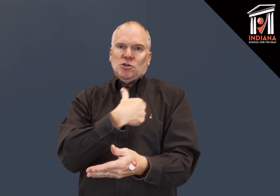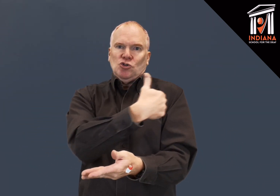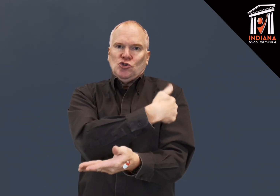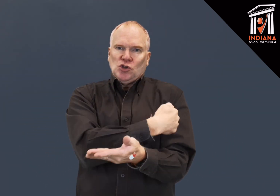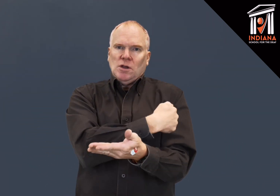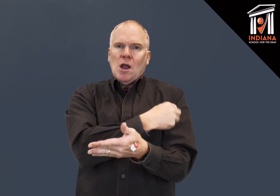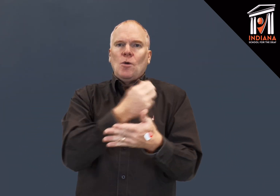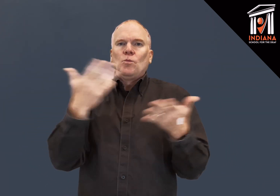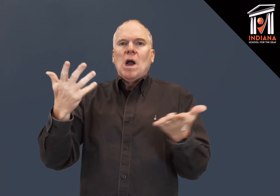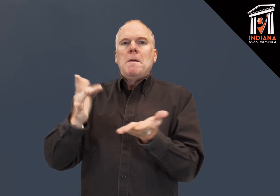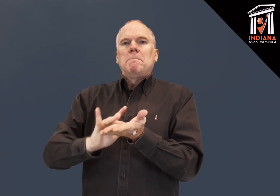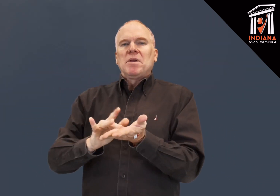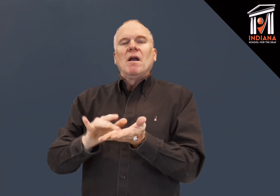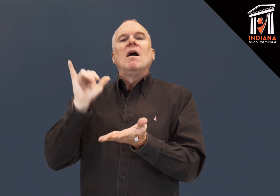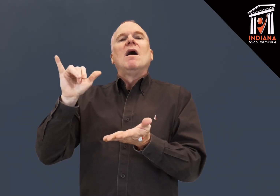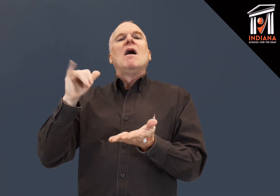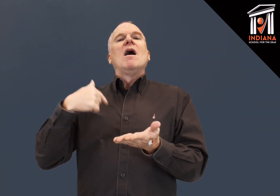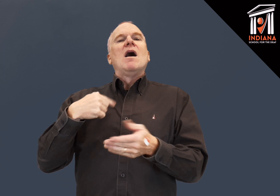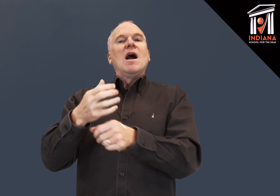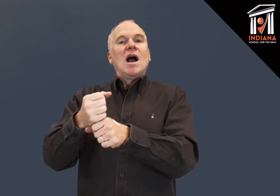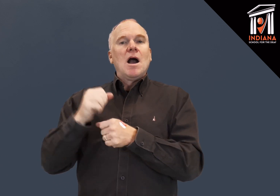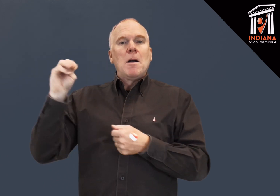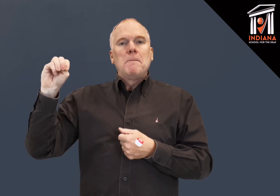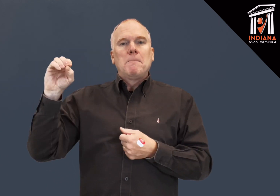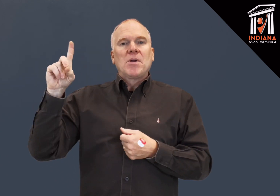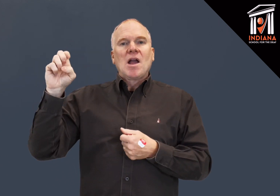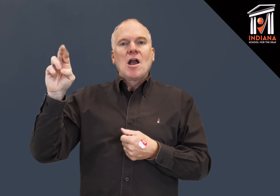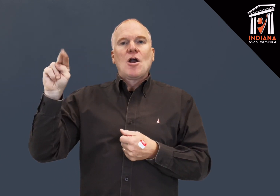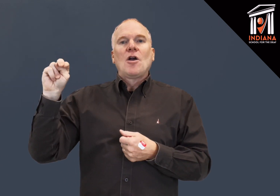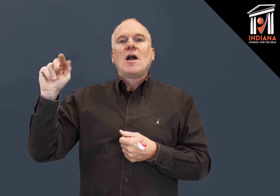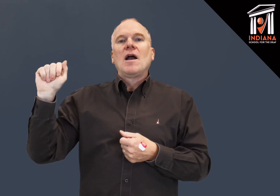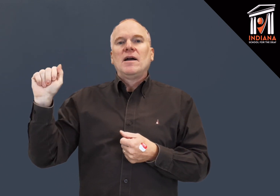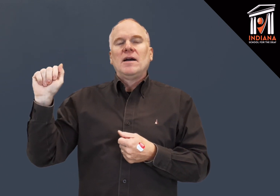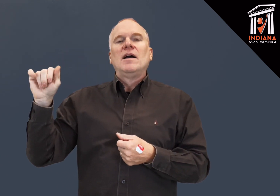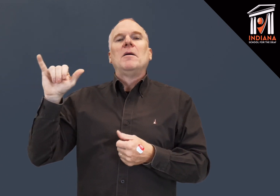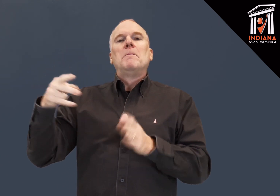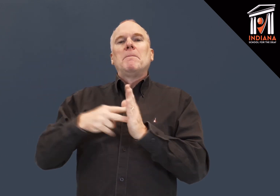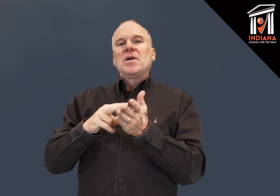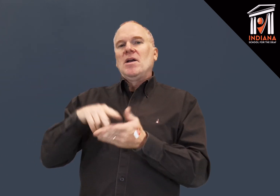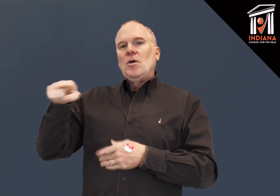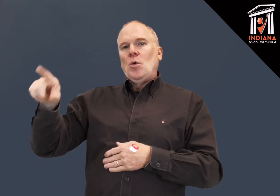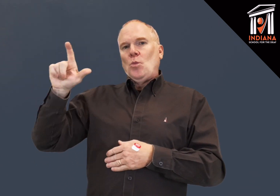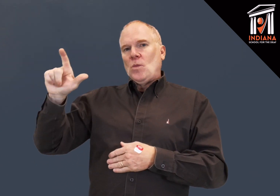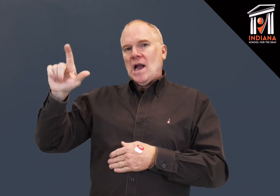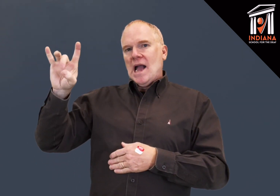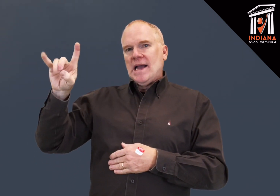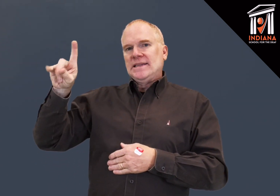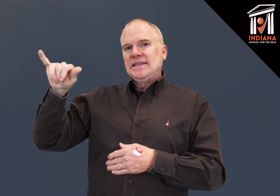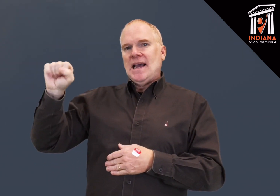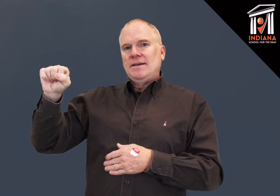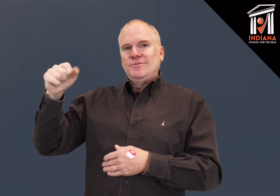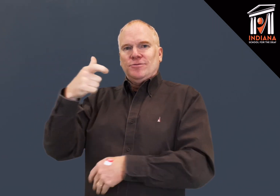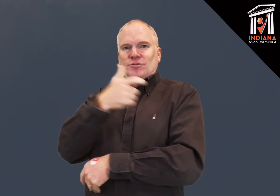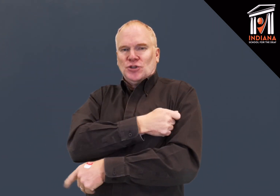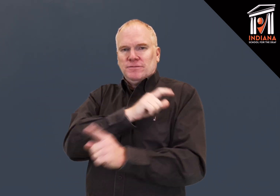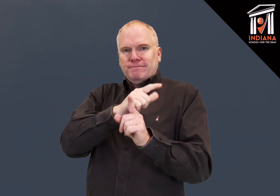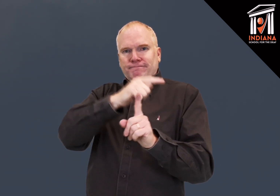This card includes the date and time of my shot and which vaccination it was. It was